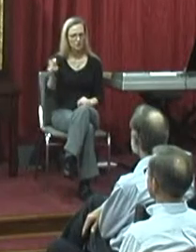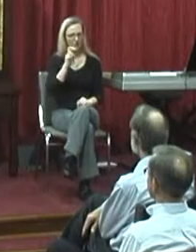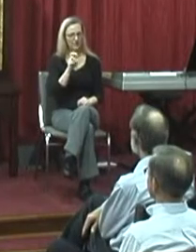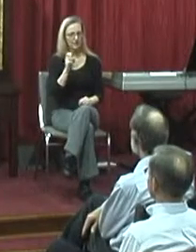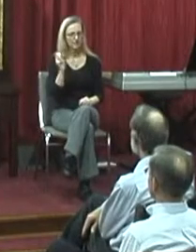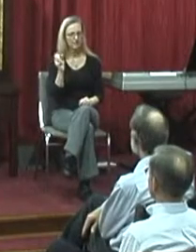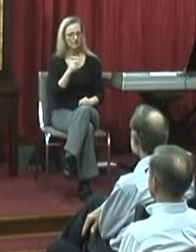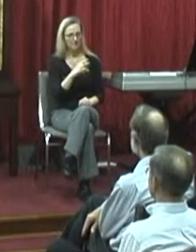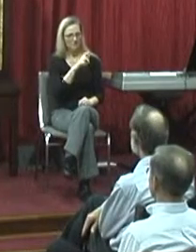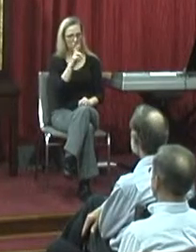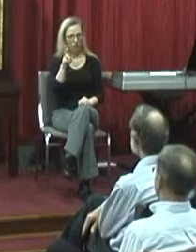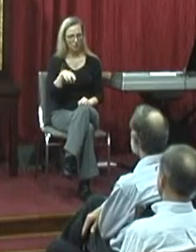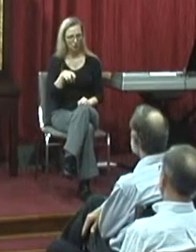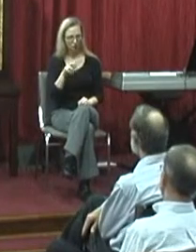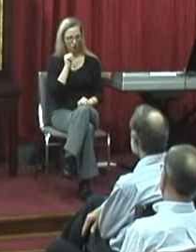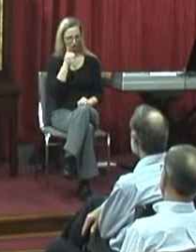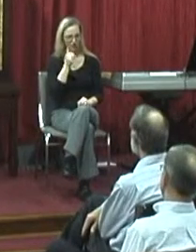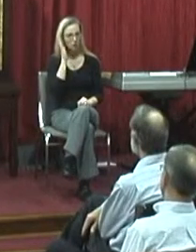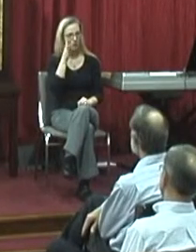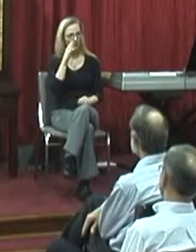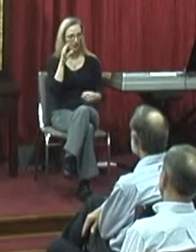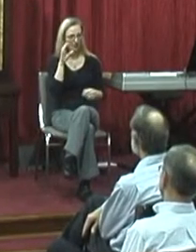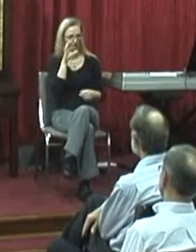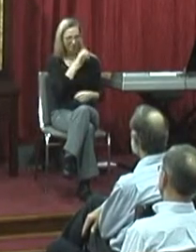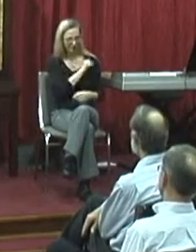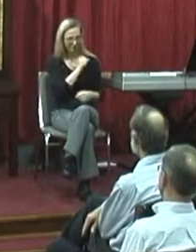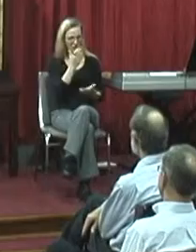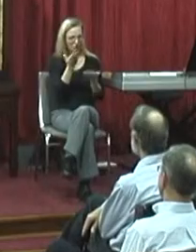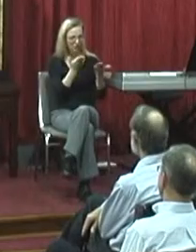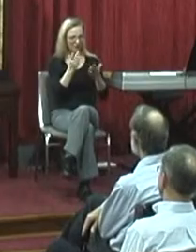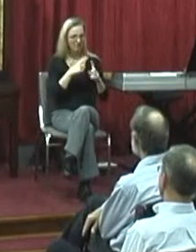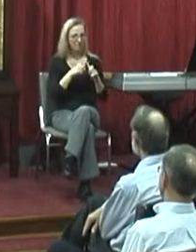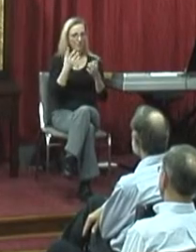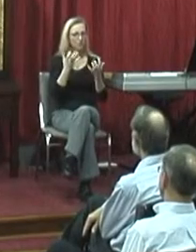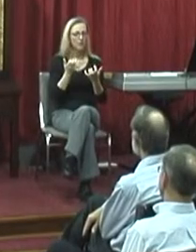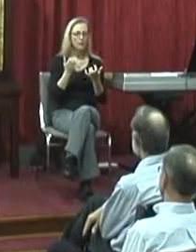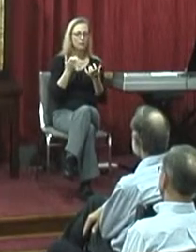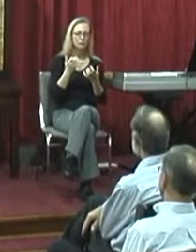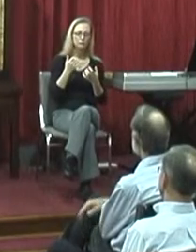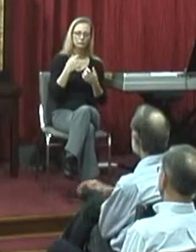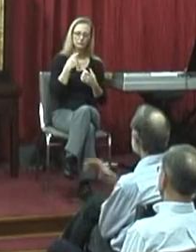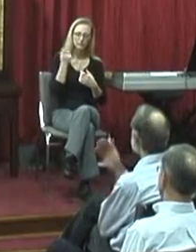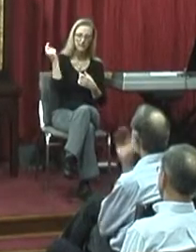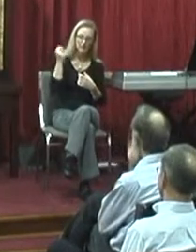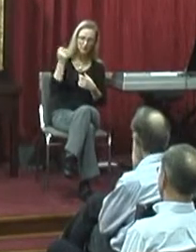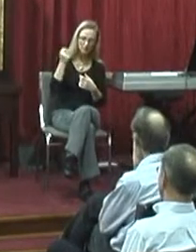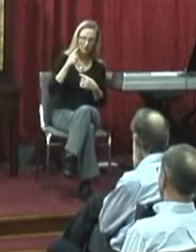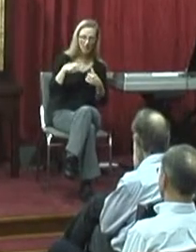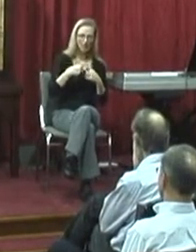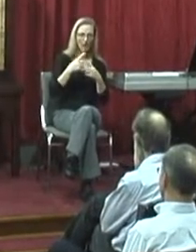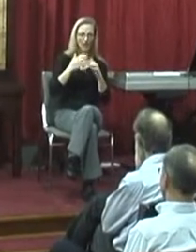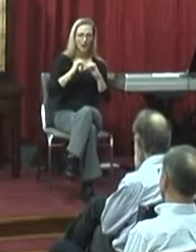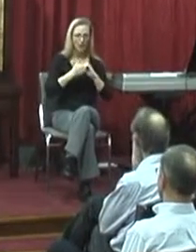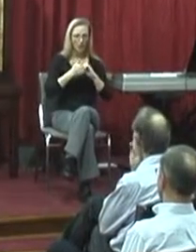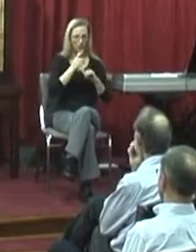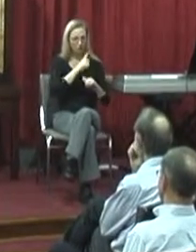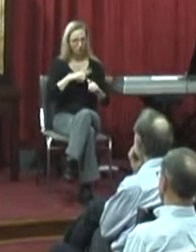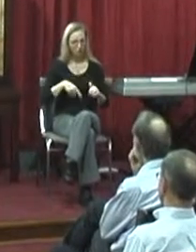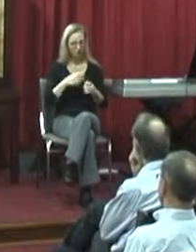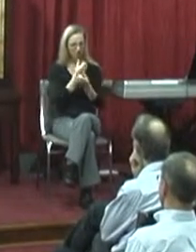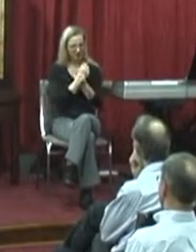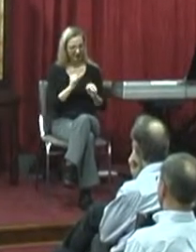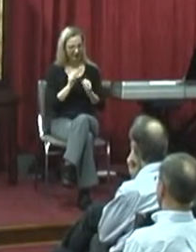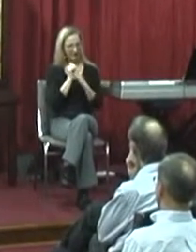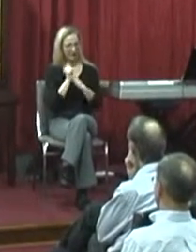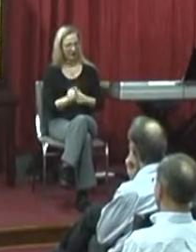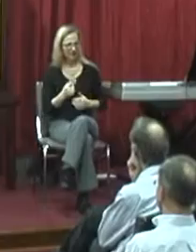to Rochester tomorrow, so I will miss the service. But I do want to testify about how the Lord has protected and guided me this past year.